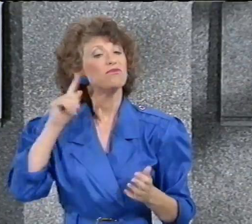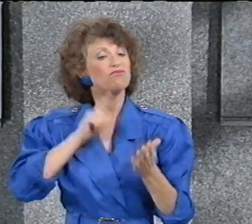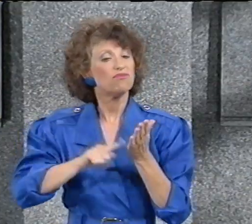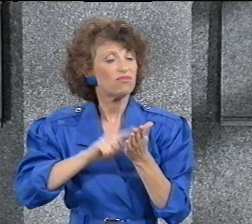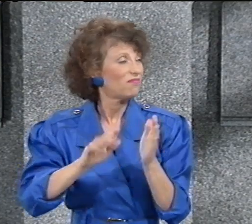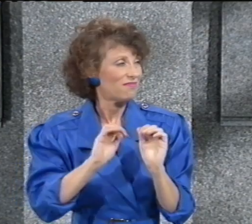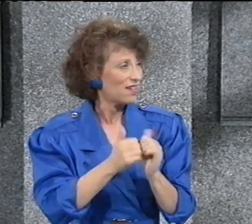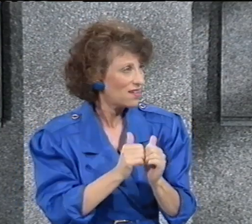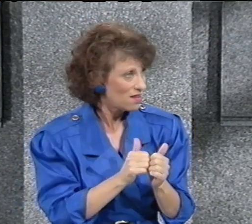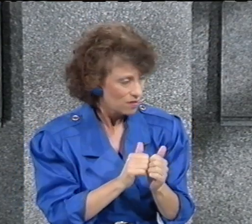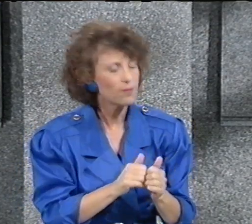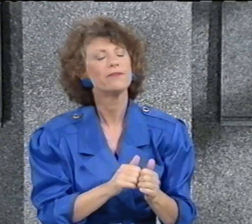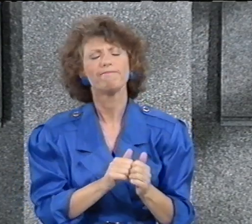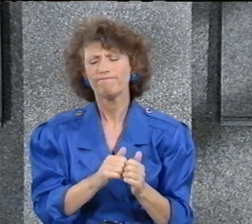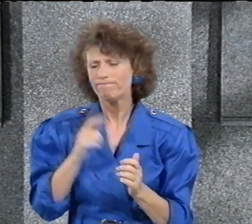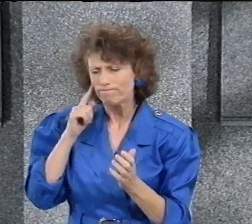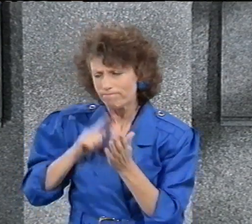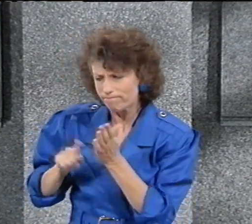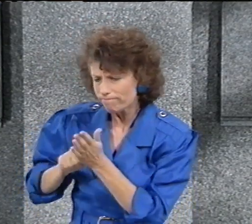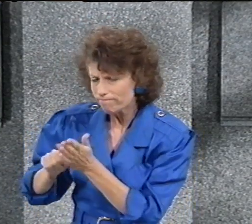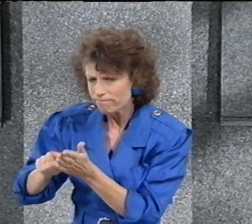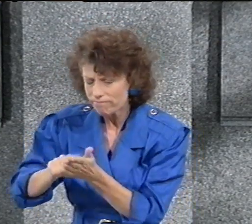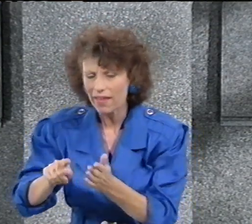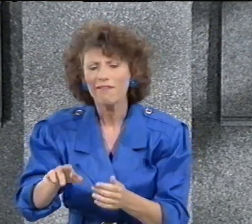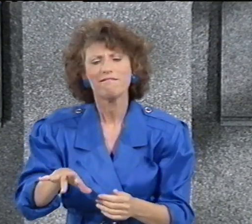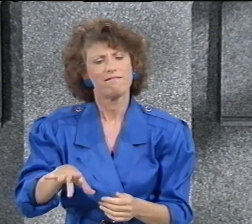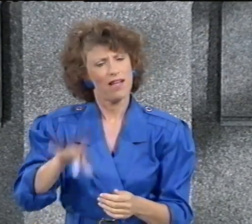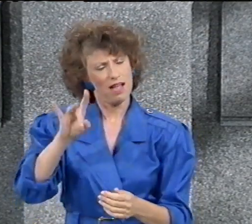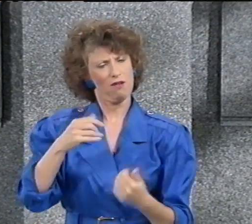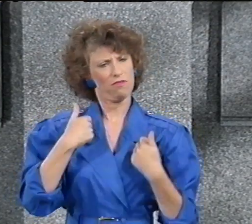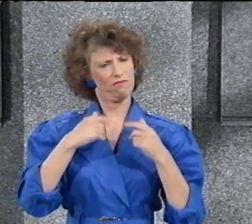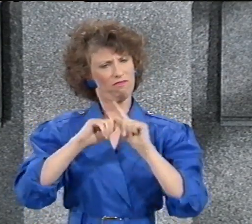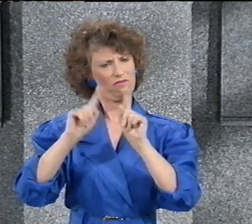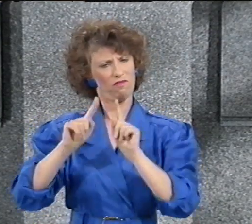In doing his research, he traced the sign for no good.